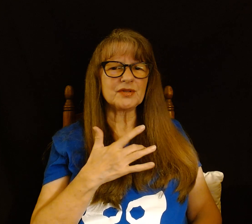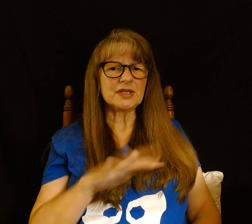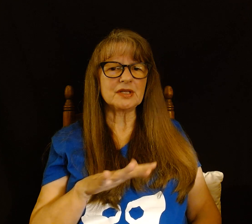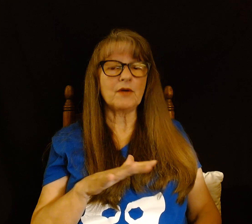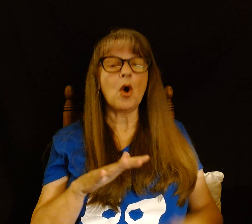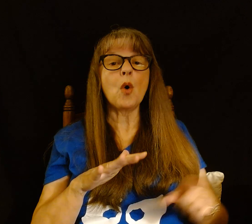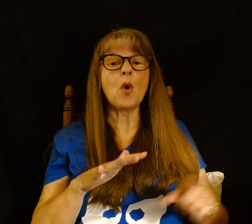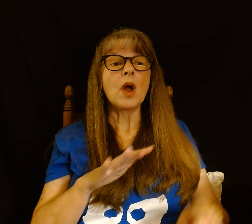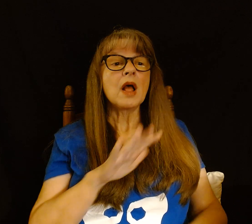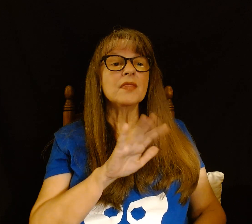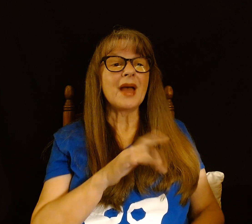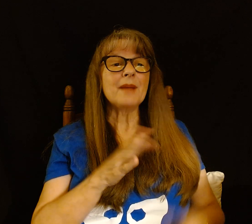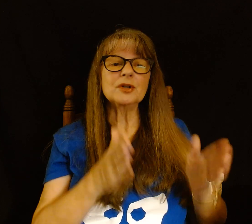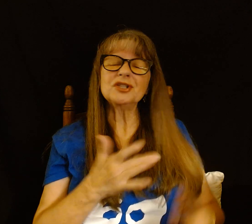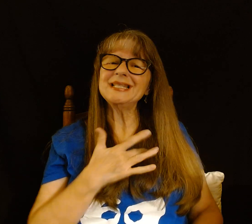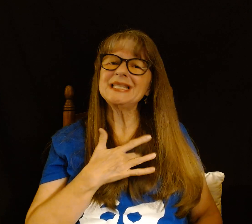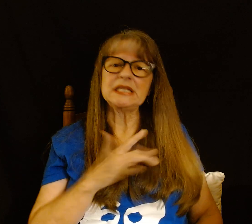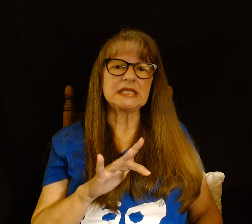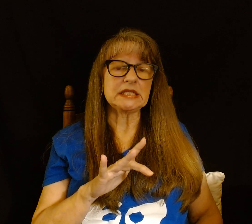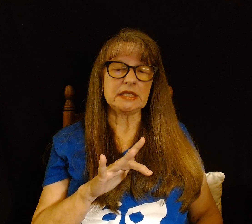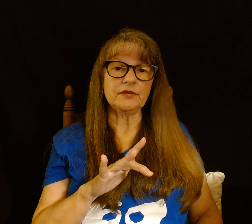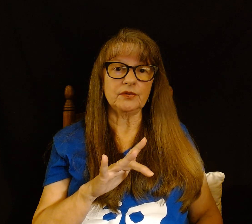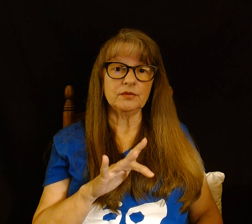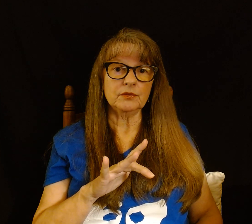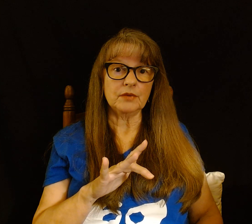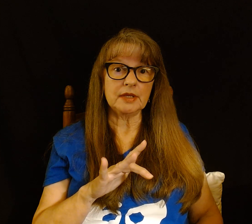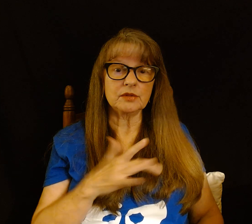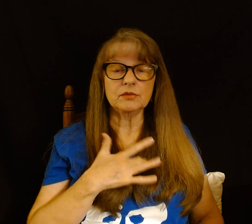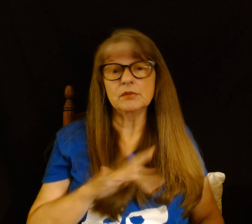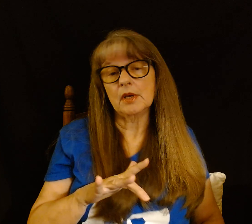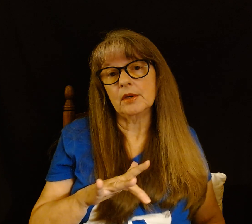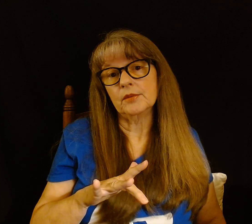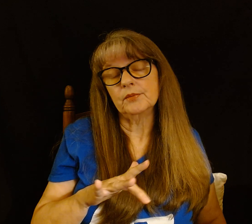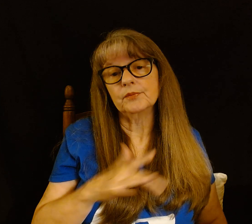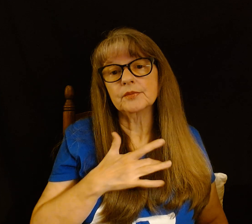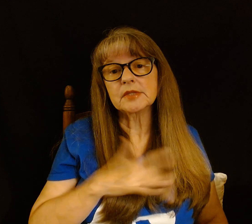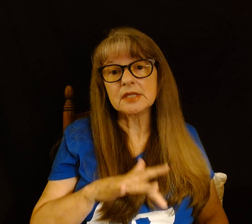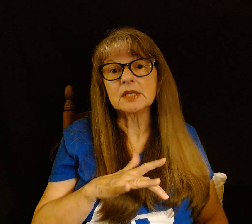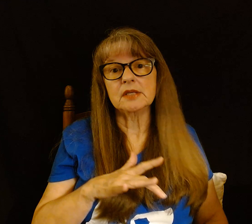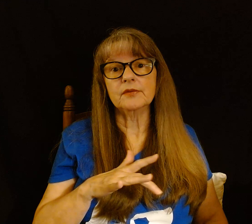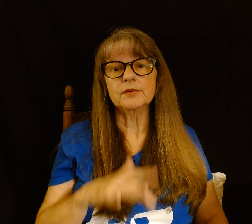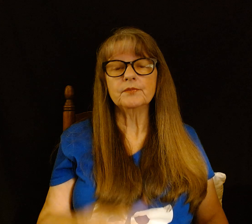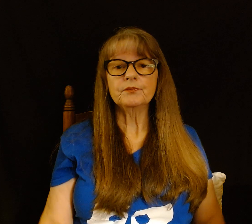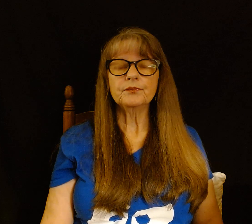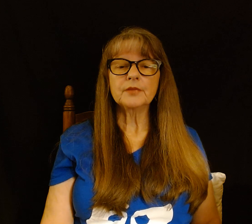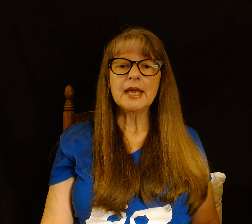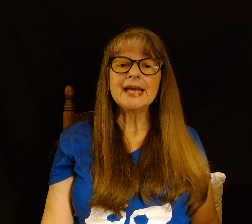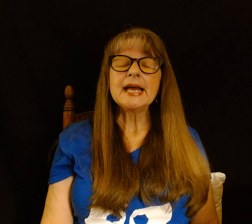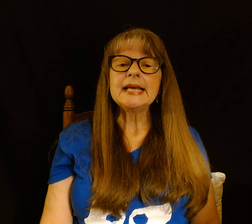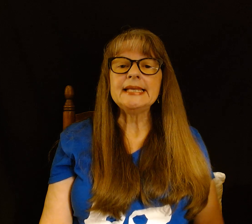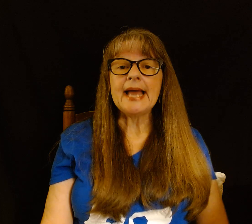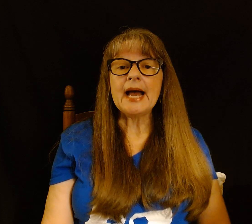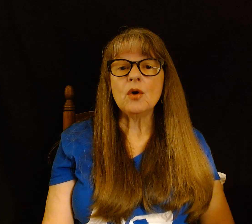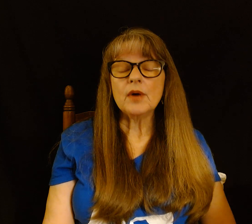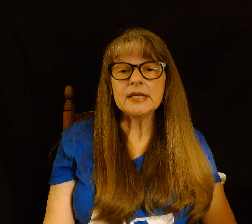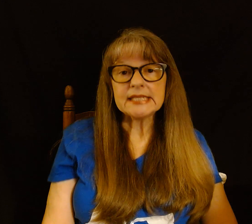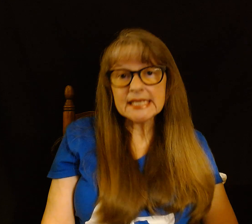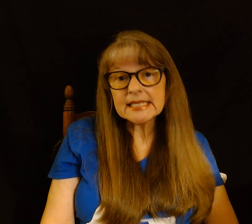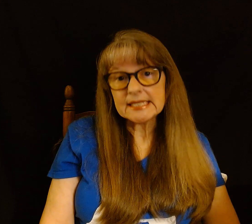sensitive. Oh, that part, she's sensitive, right? So, sensitive. Now,